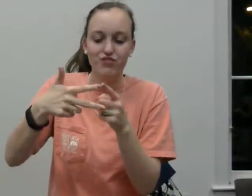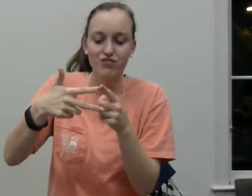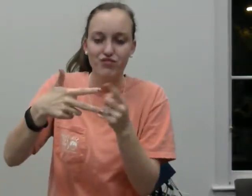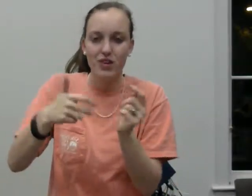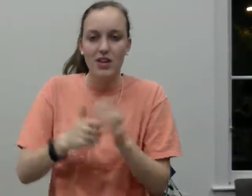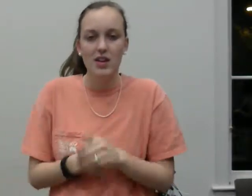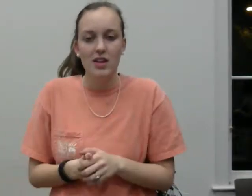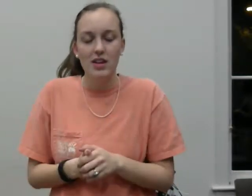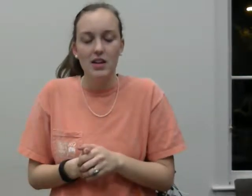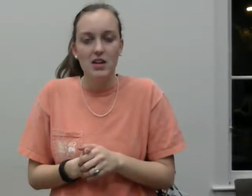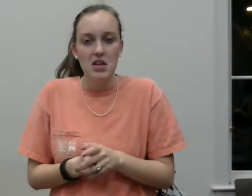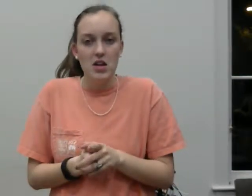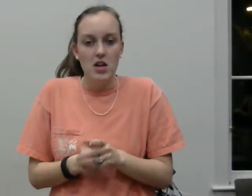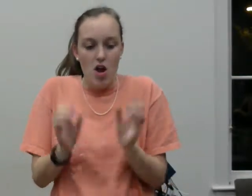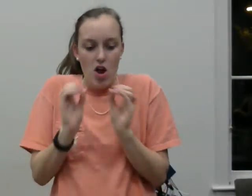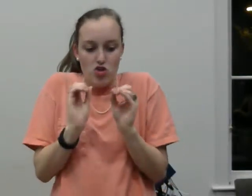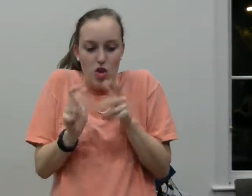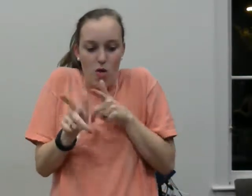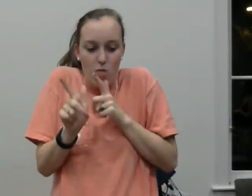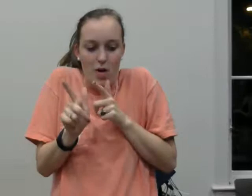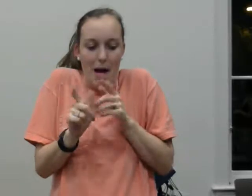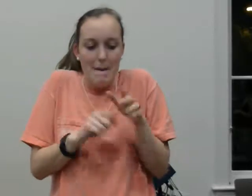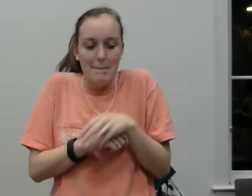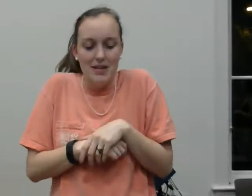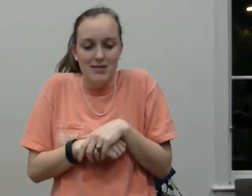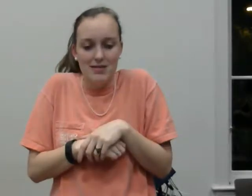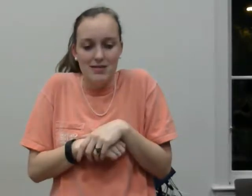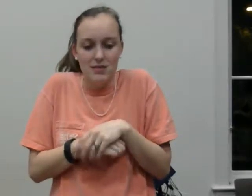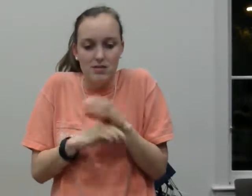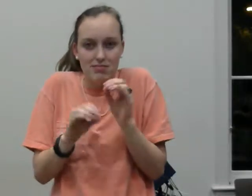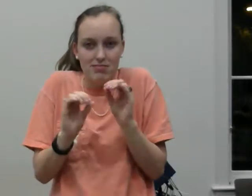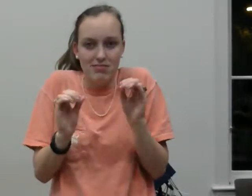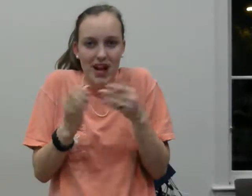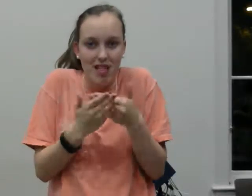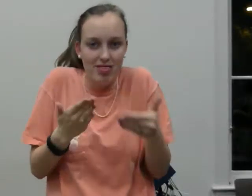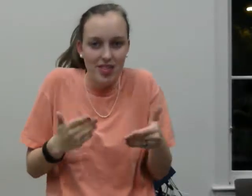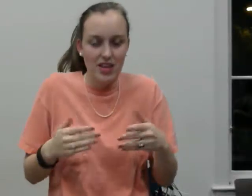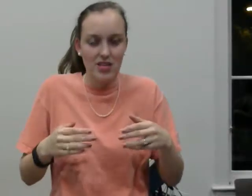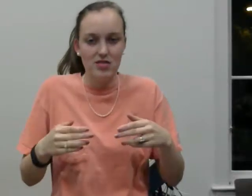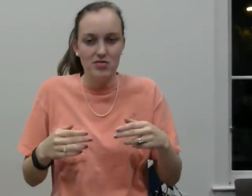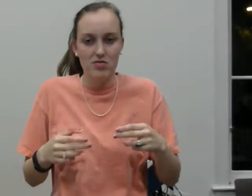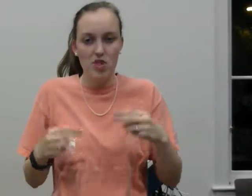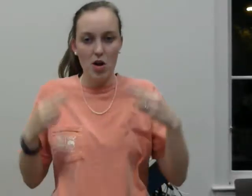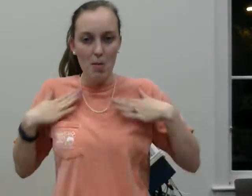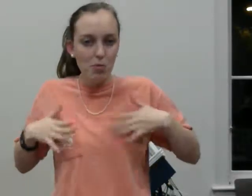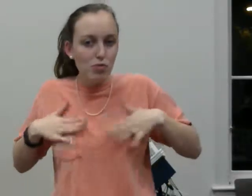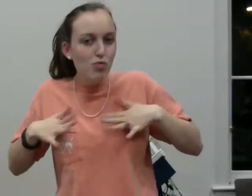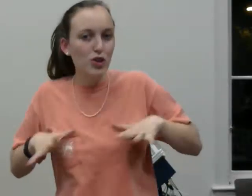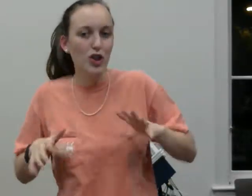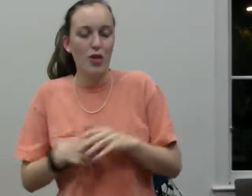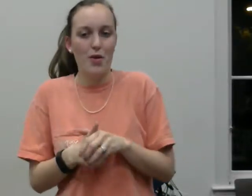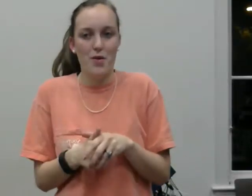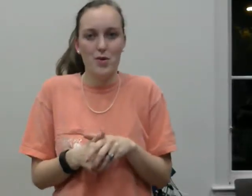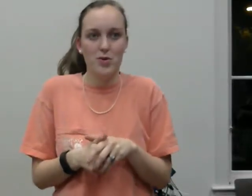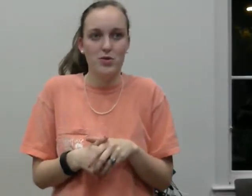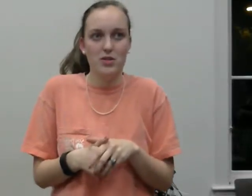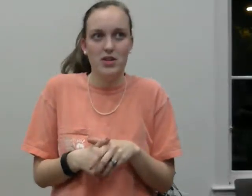ill-equipped, right? They were very poorly equipped. They didn't have proper uniforms for a large portion of the war. They didn't always have